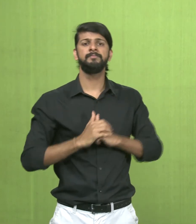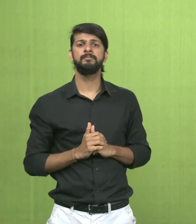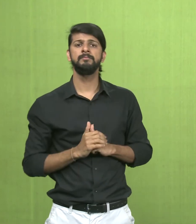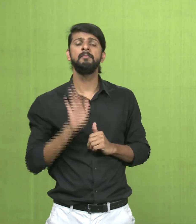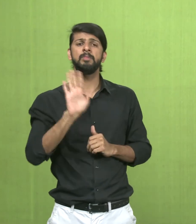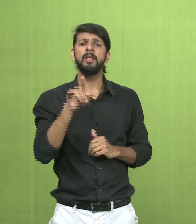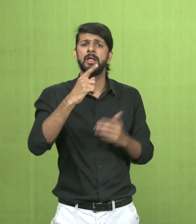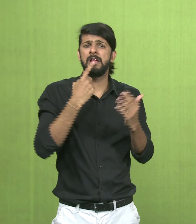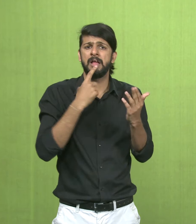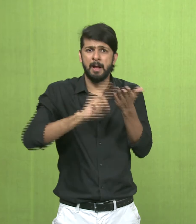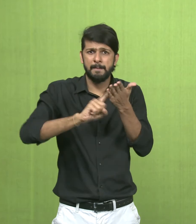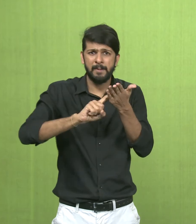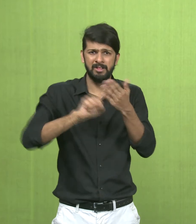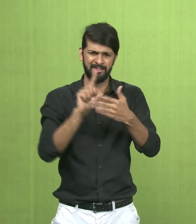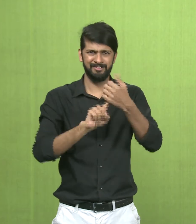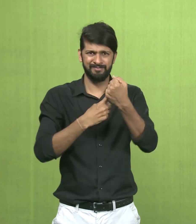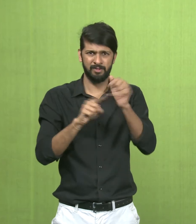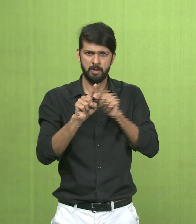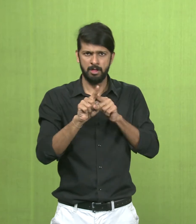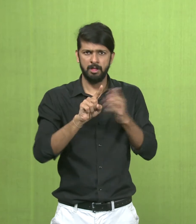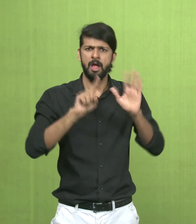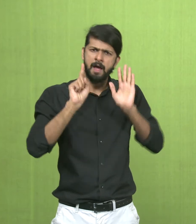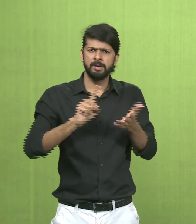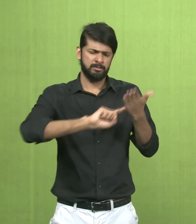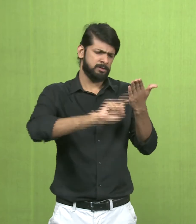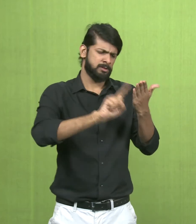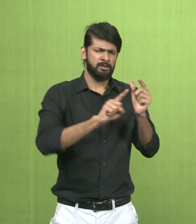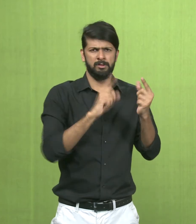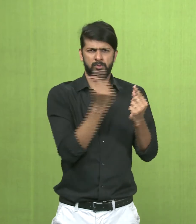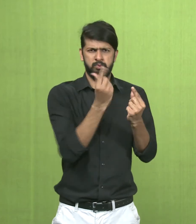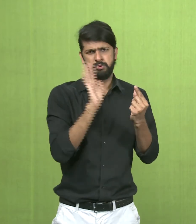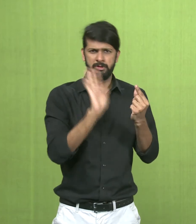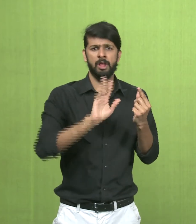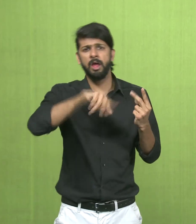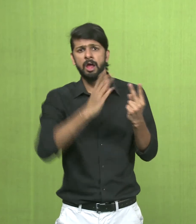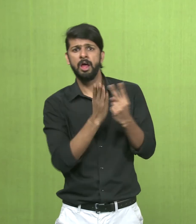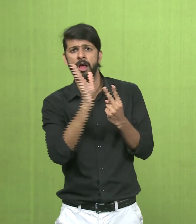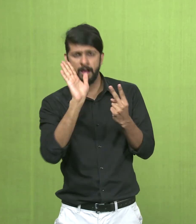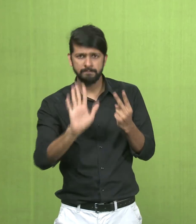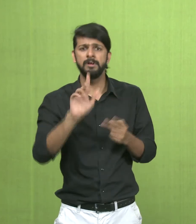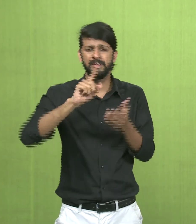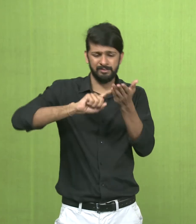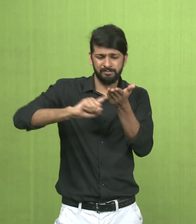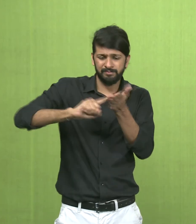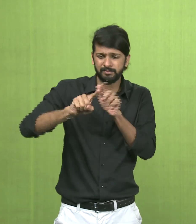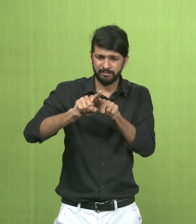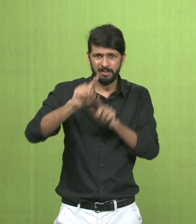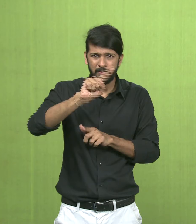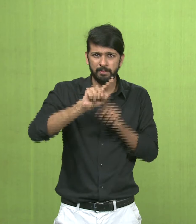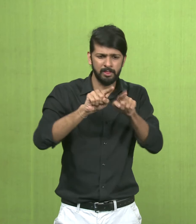Nowadays, you have the regular black lead pencil, but you also have colored